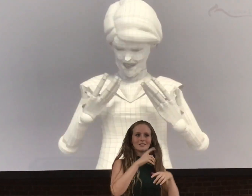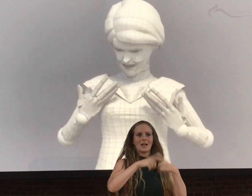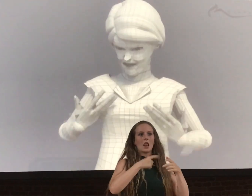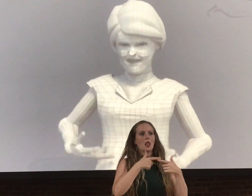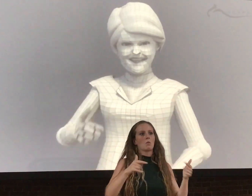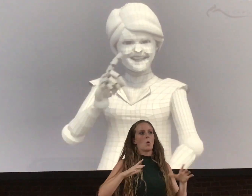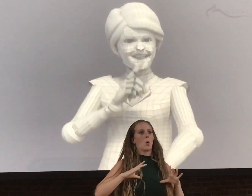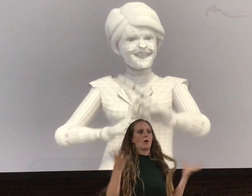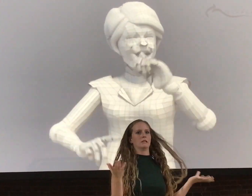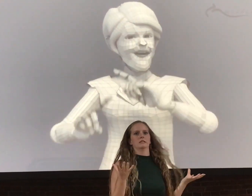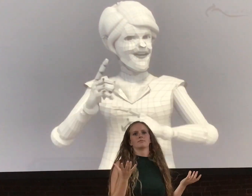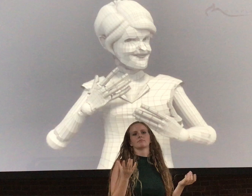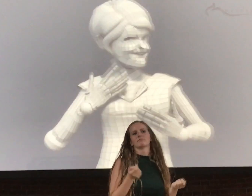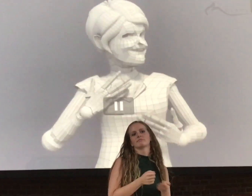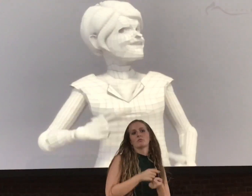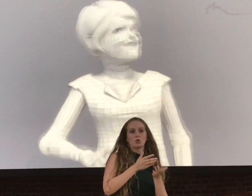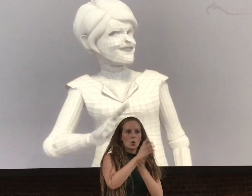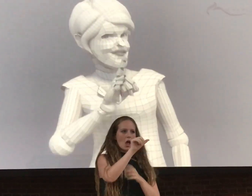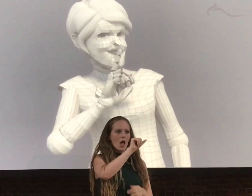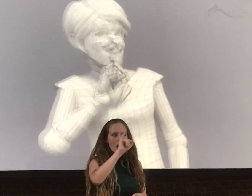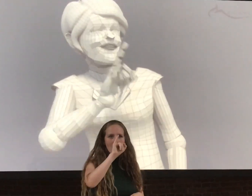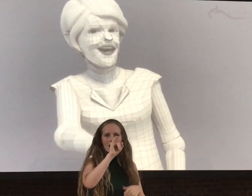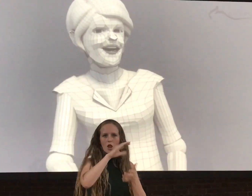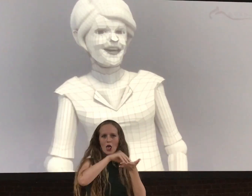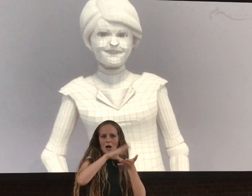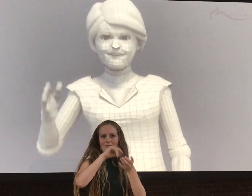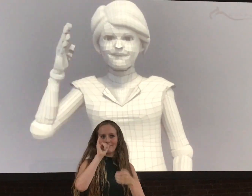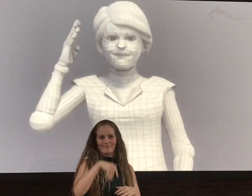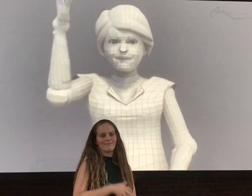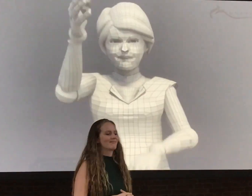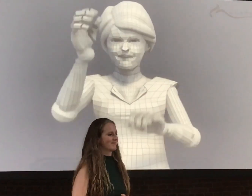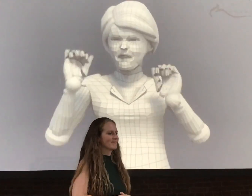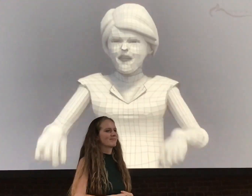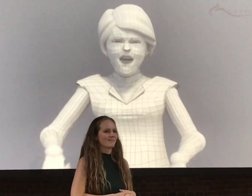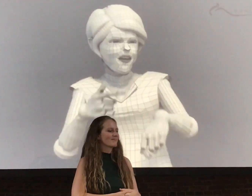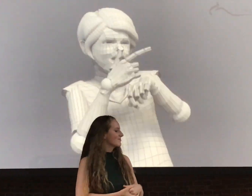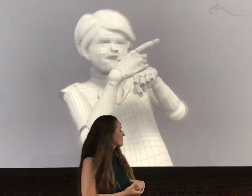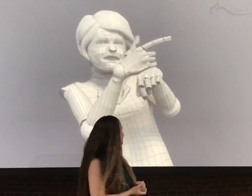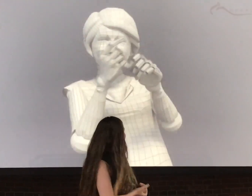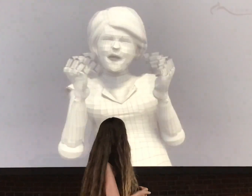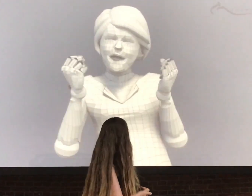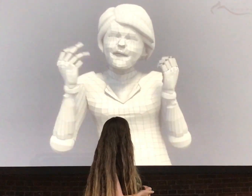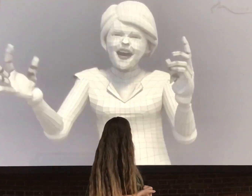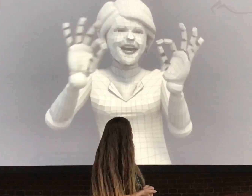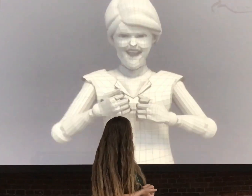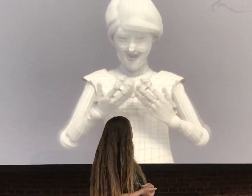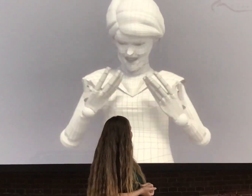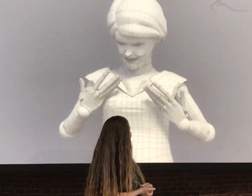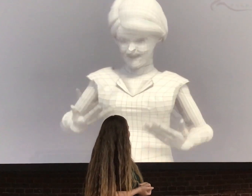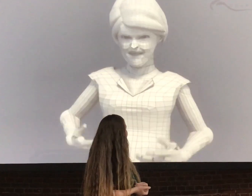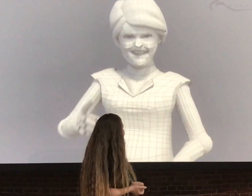we wanted to do in our group was to create some sort of automatic sign language capture, which would save time.